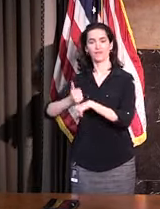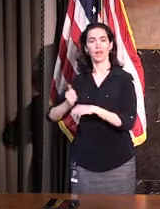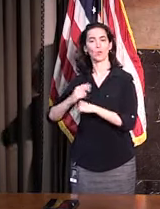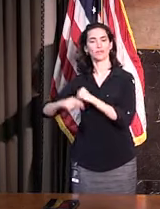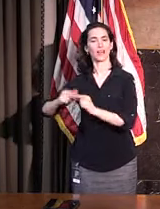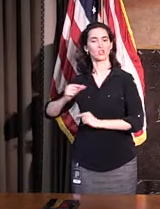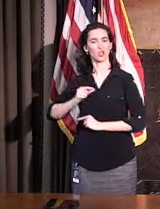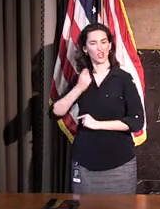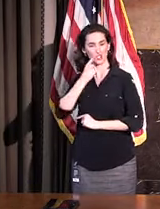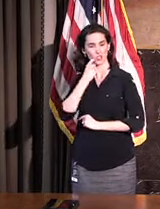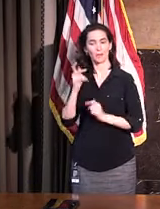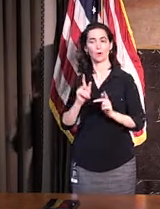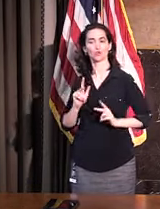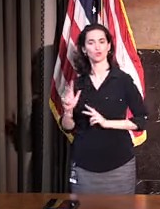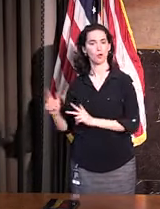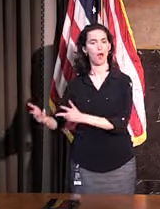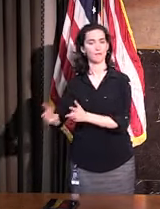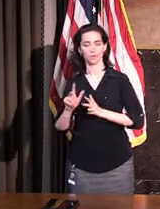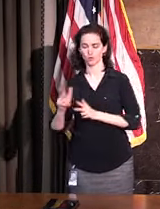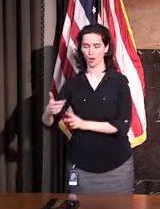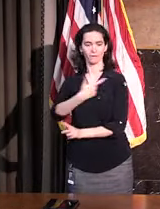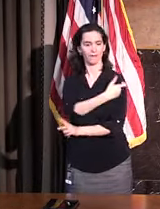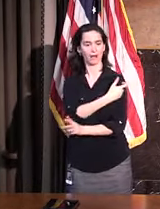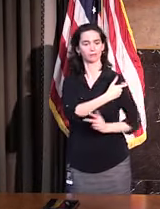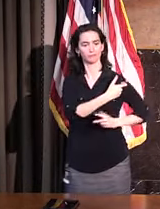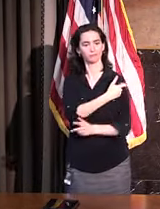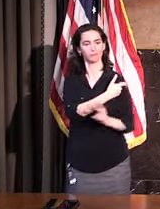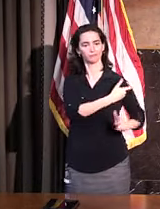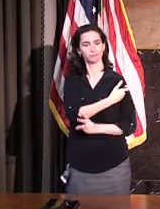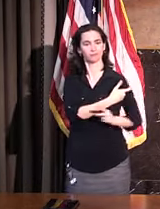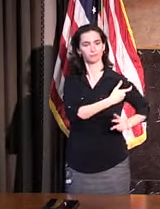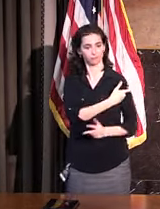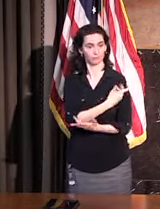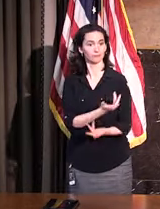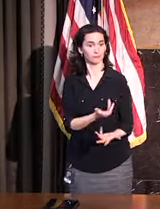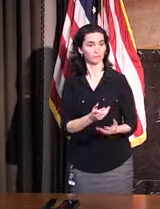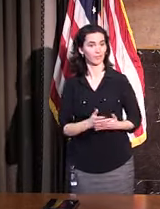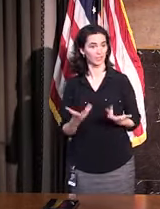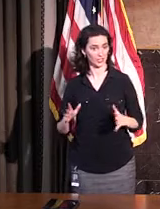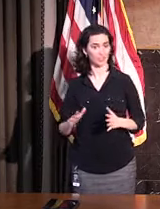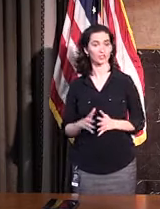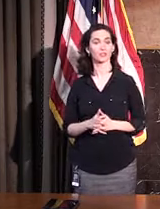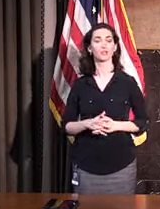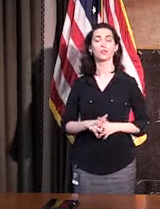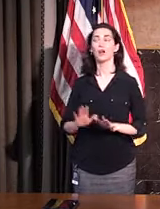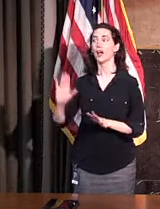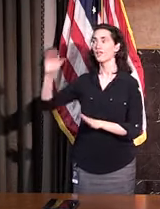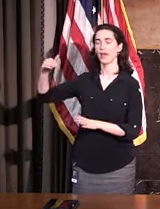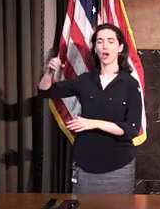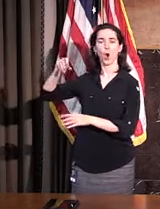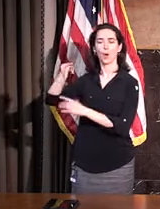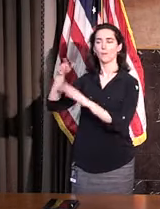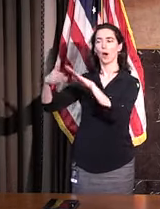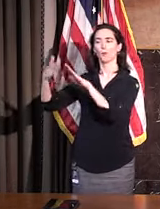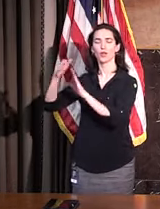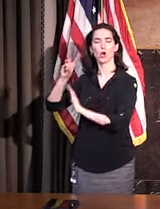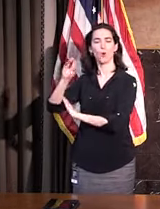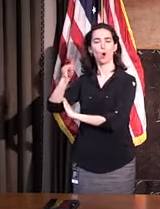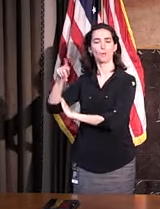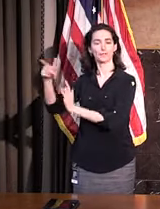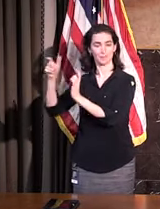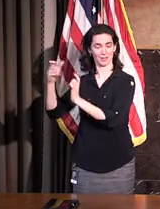Guard this weekend, absolutely, no question. I think, you know, what Operation Warp Speed and the White House have